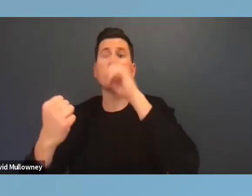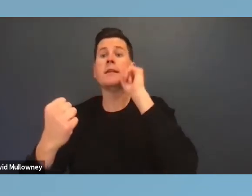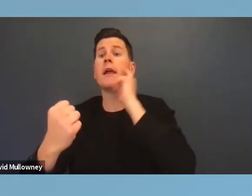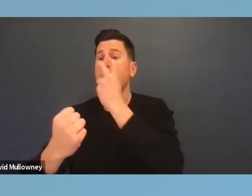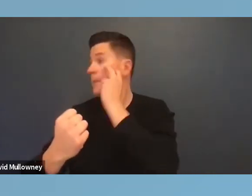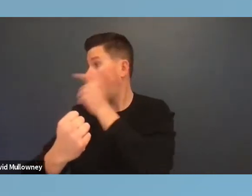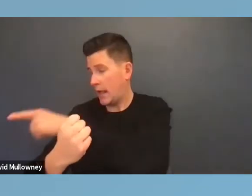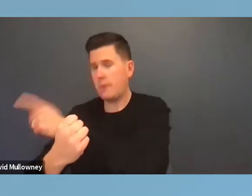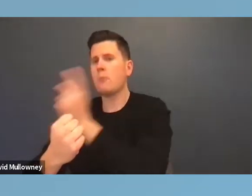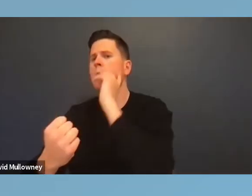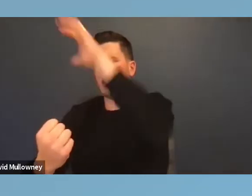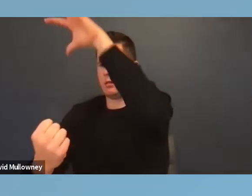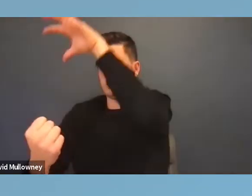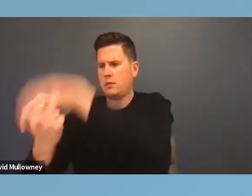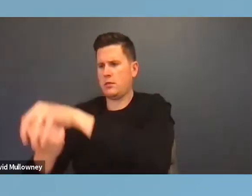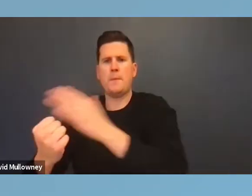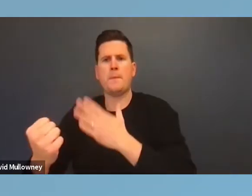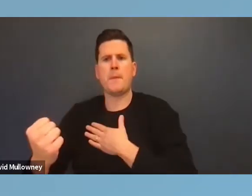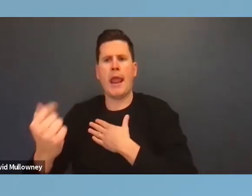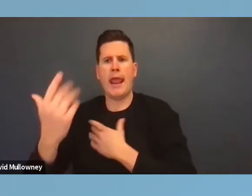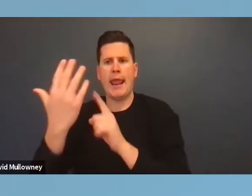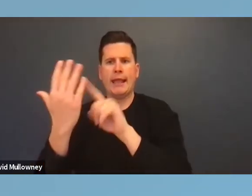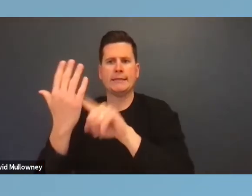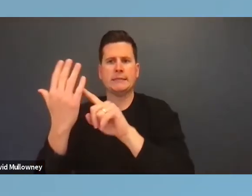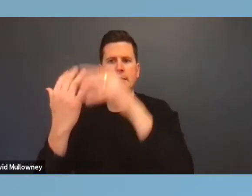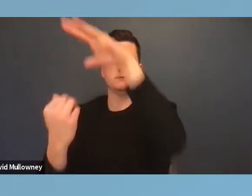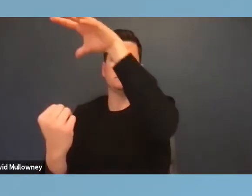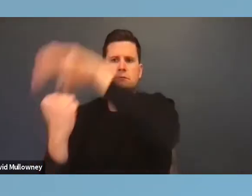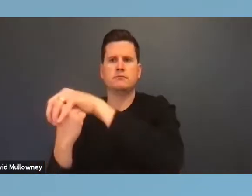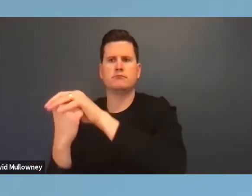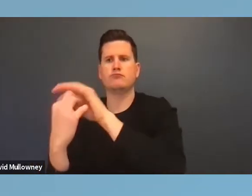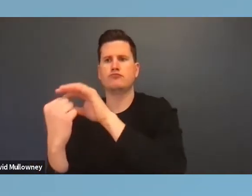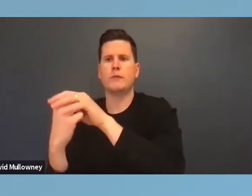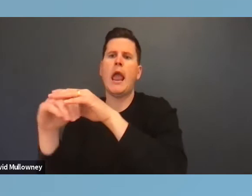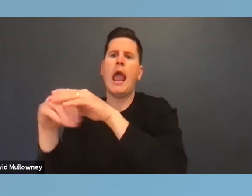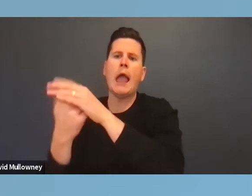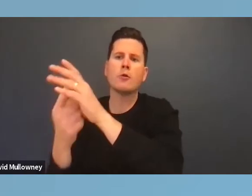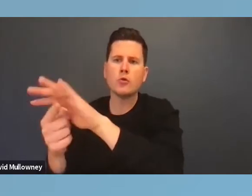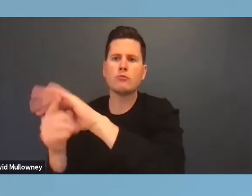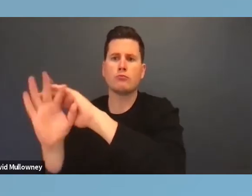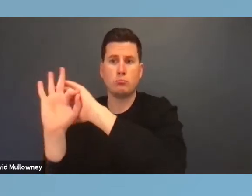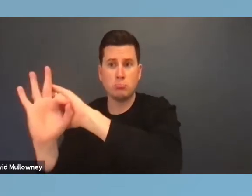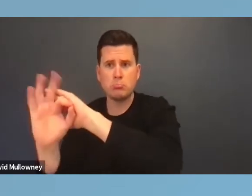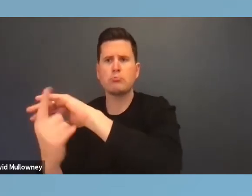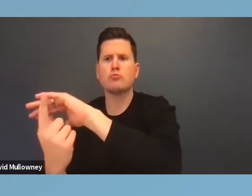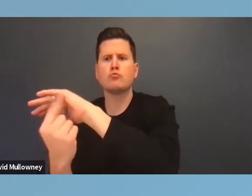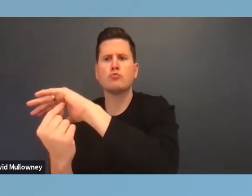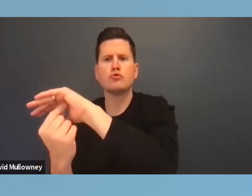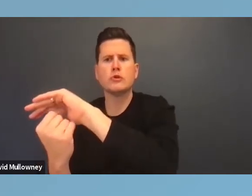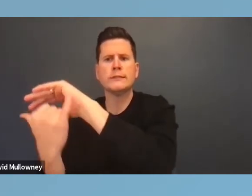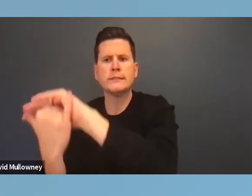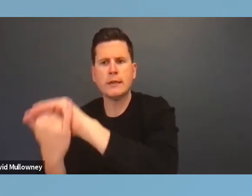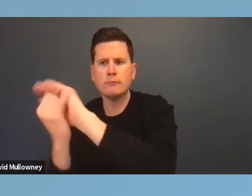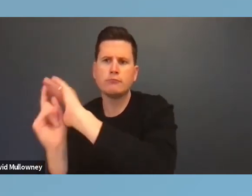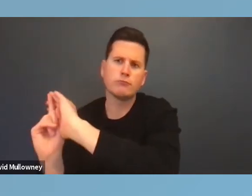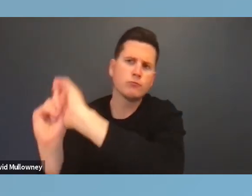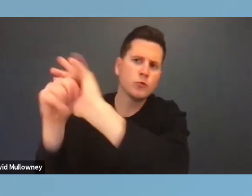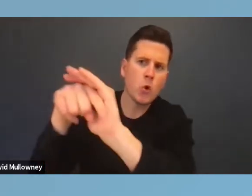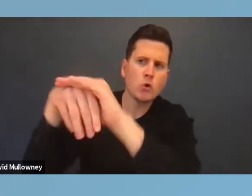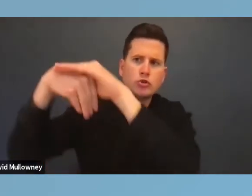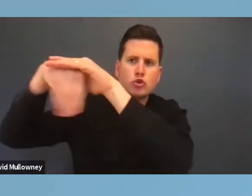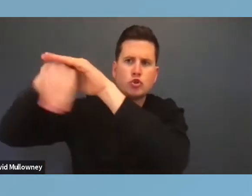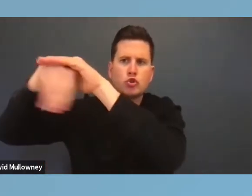be sign, and then the deaf blind person would put their hand on top of my hand and understand what I was signing